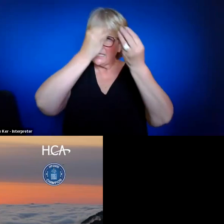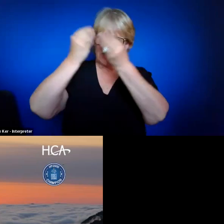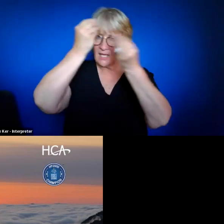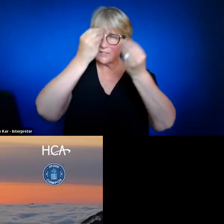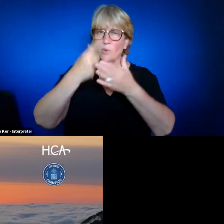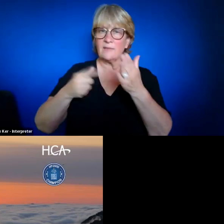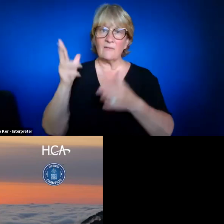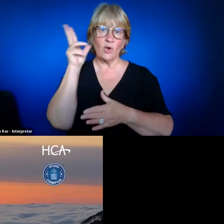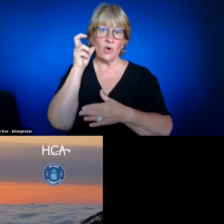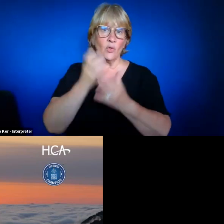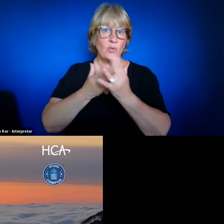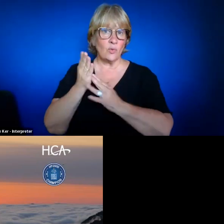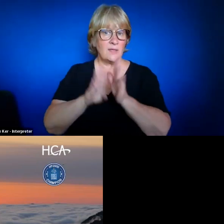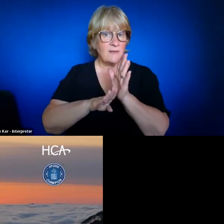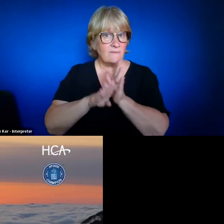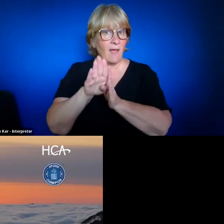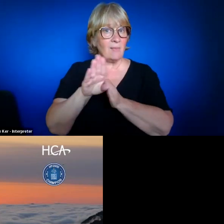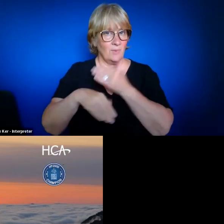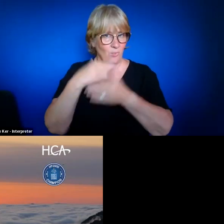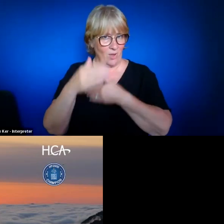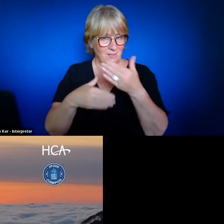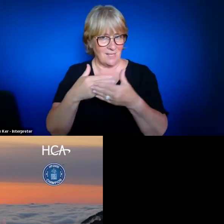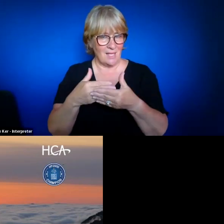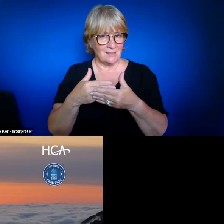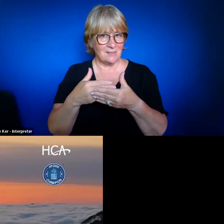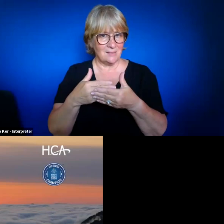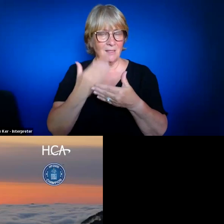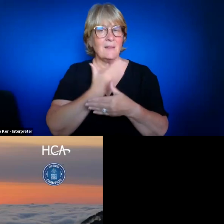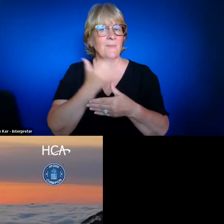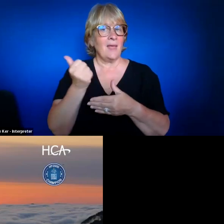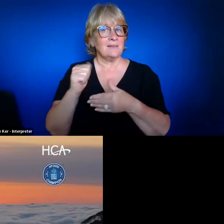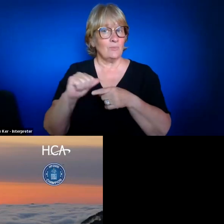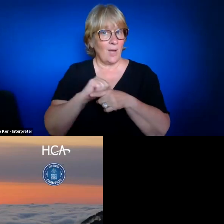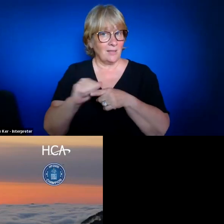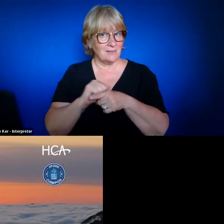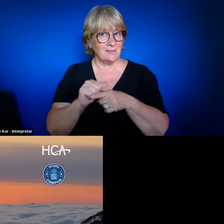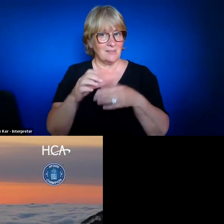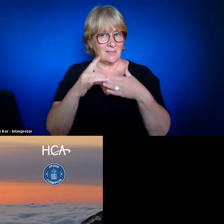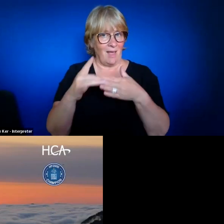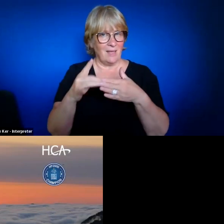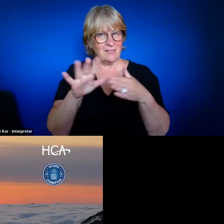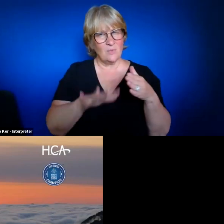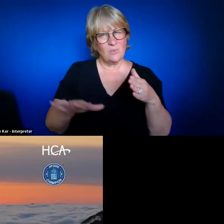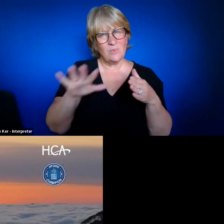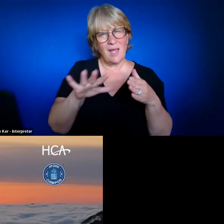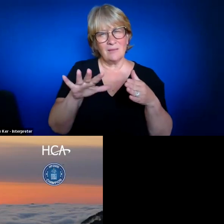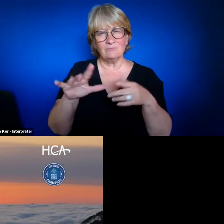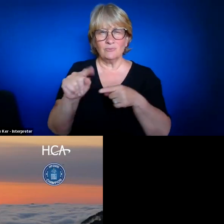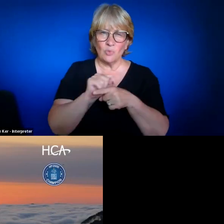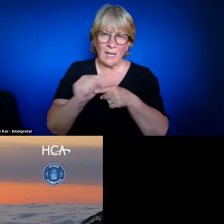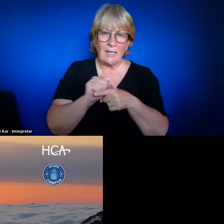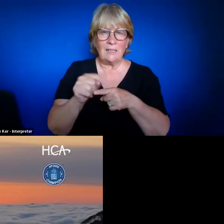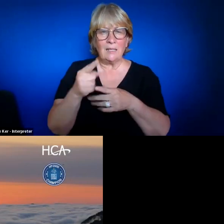through the development process of the best practice guide around kind of training and what